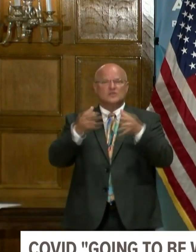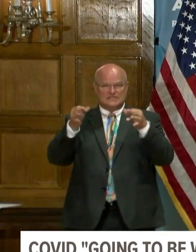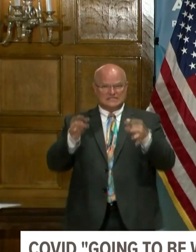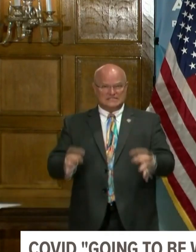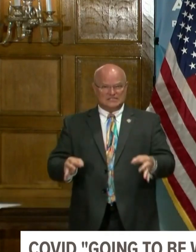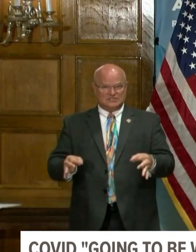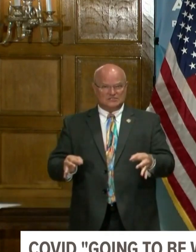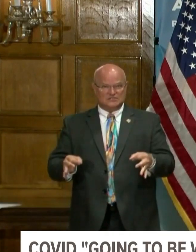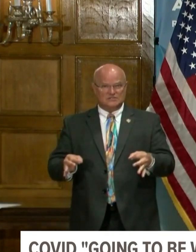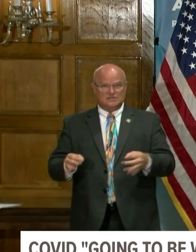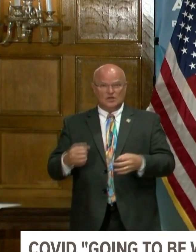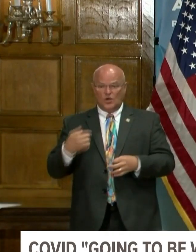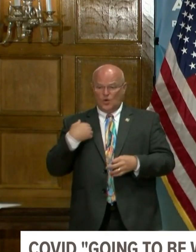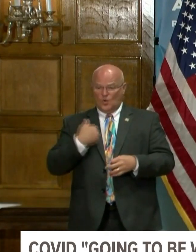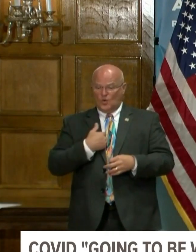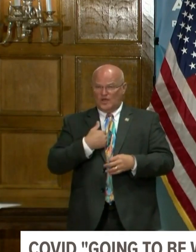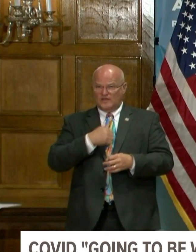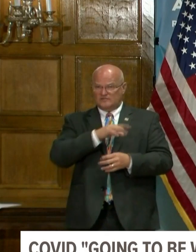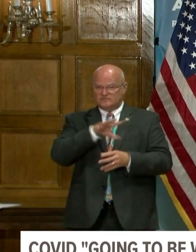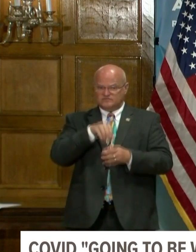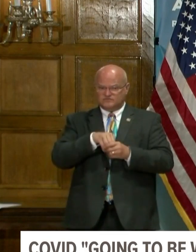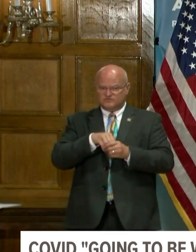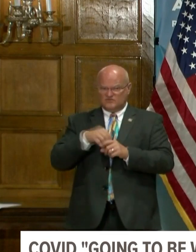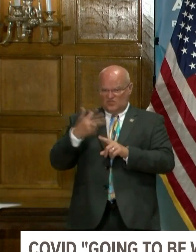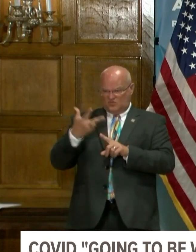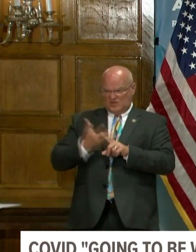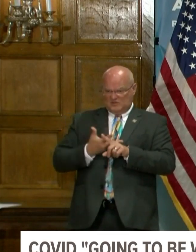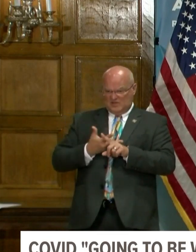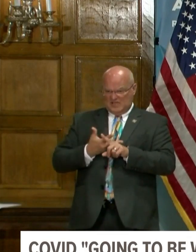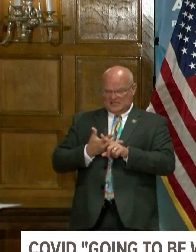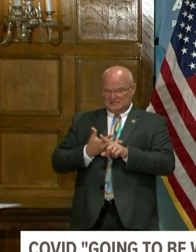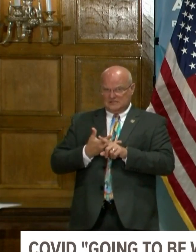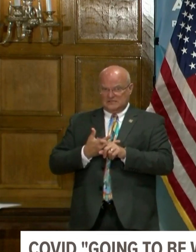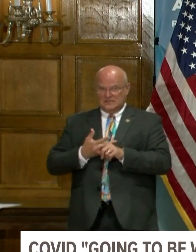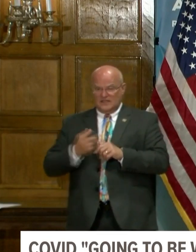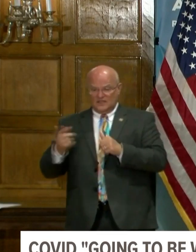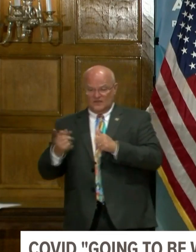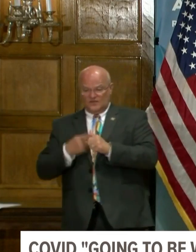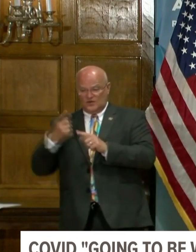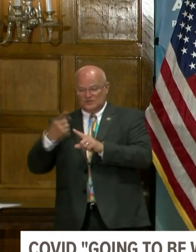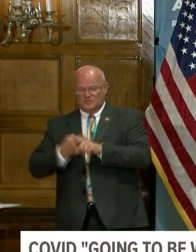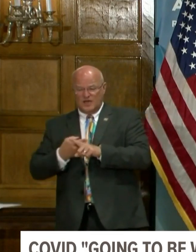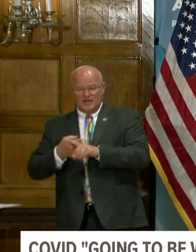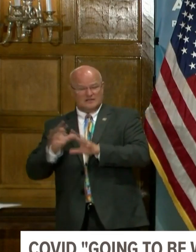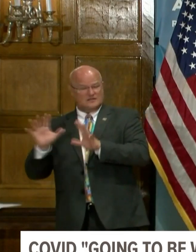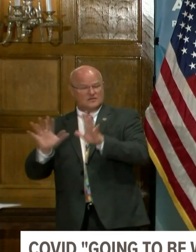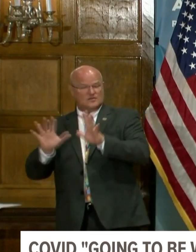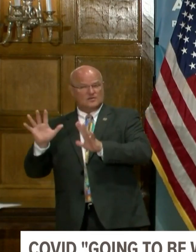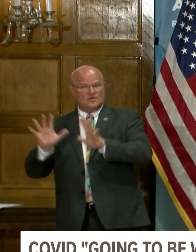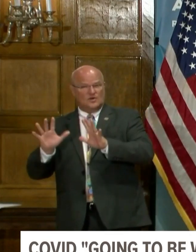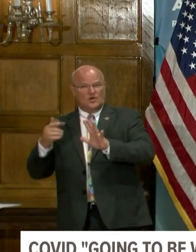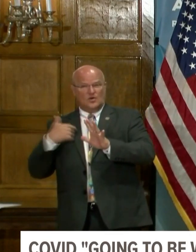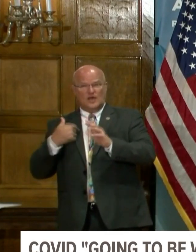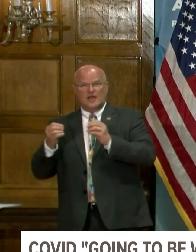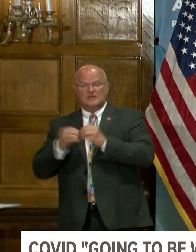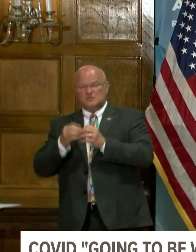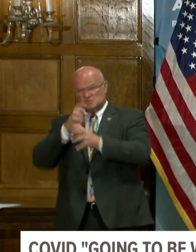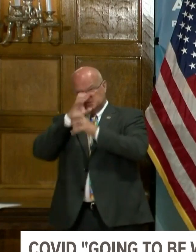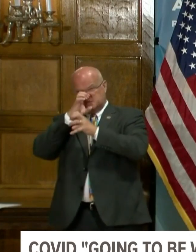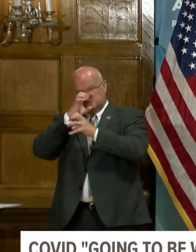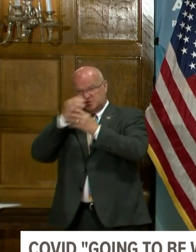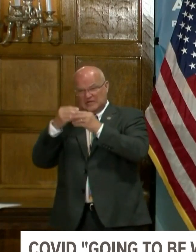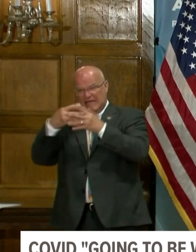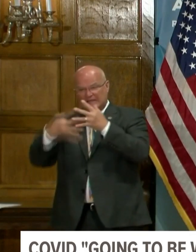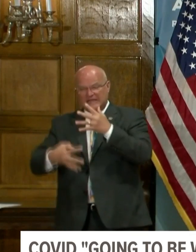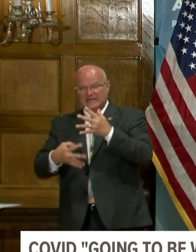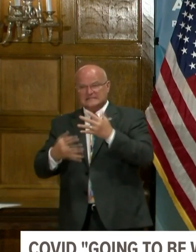decisions. And we've been into this now for 3 months. It's different than the first month. The first month, we had more strict